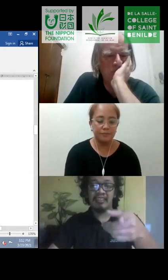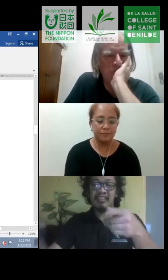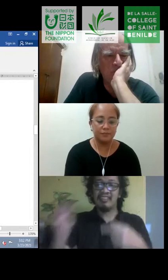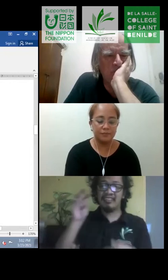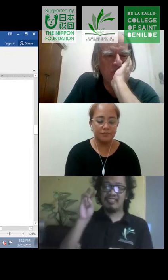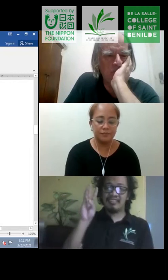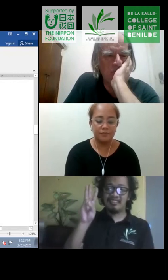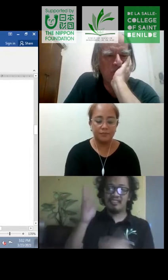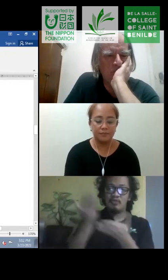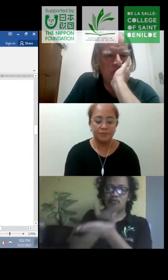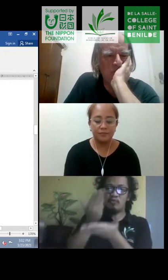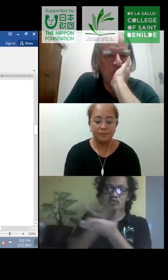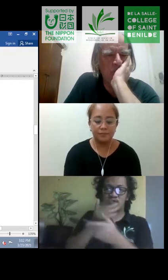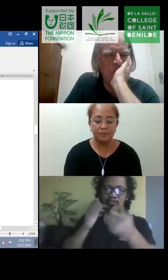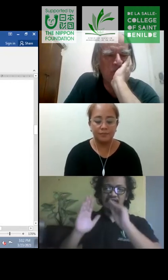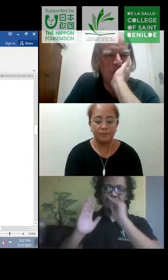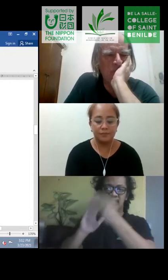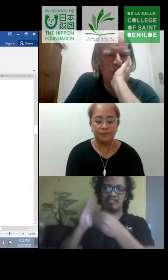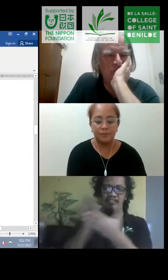next,